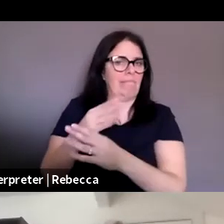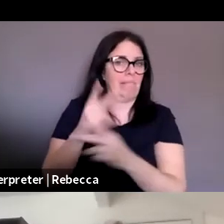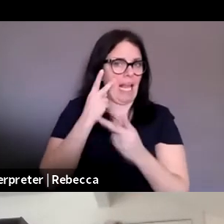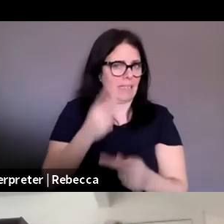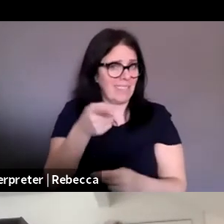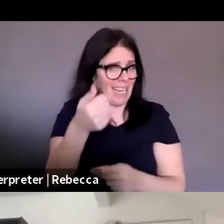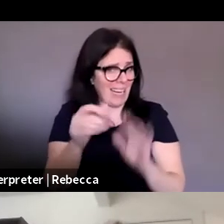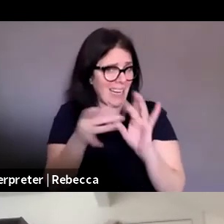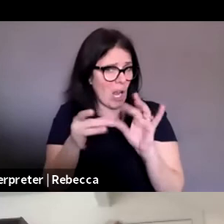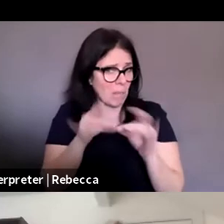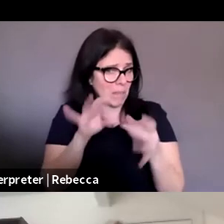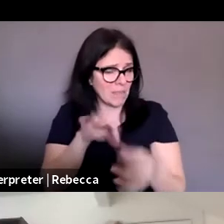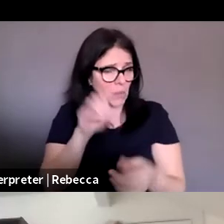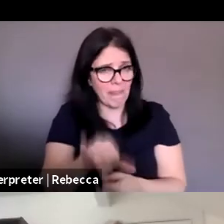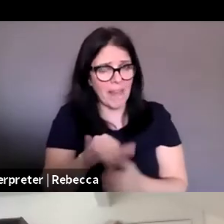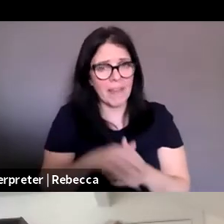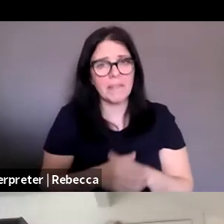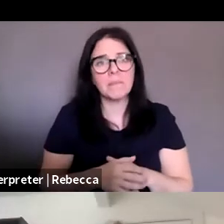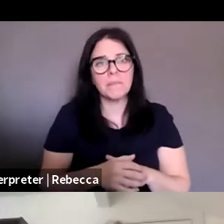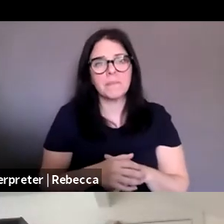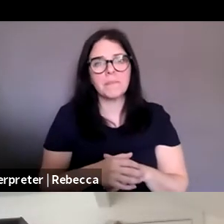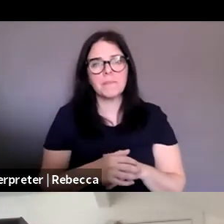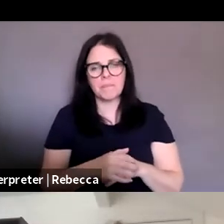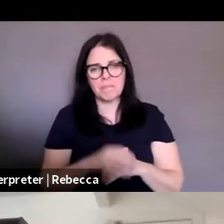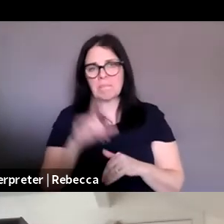Yes, when we look at the